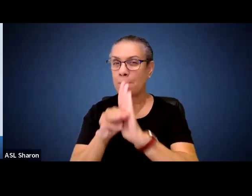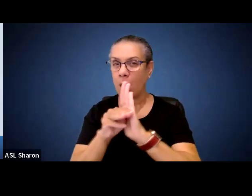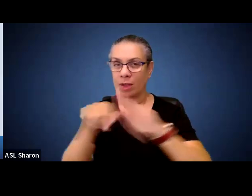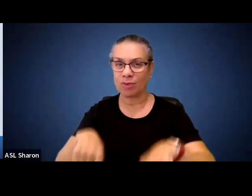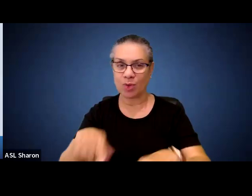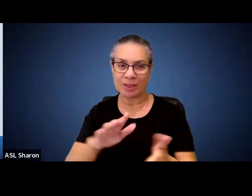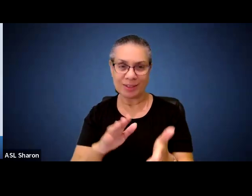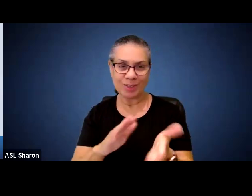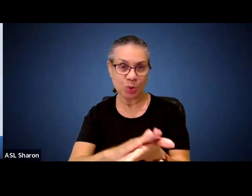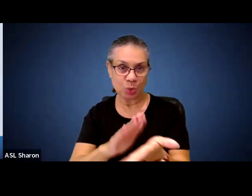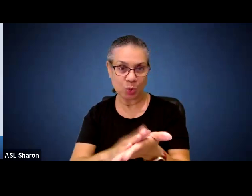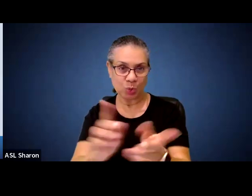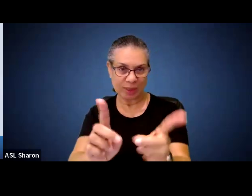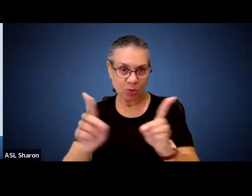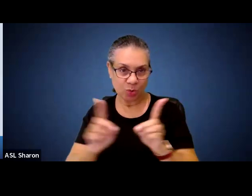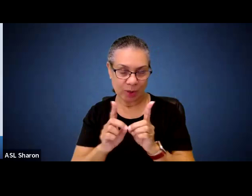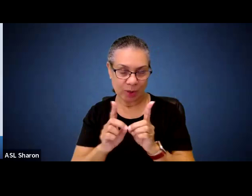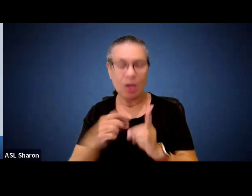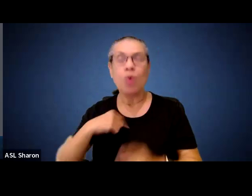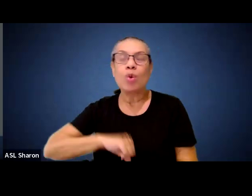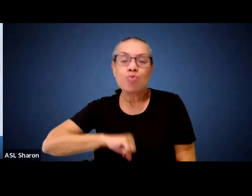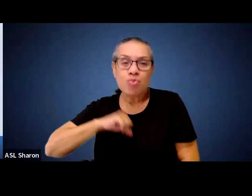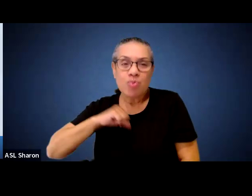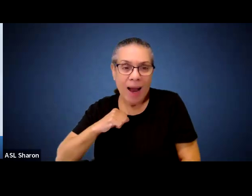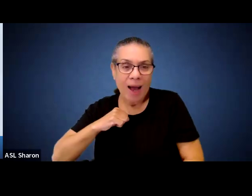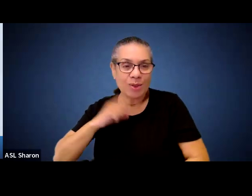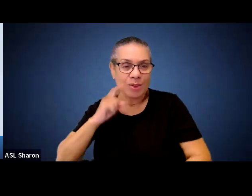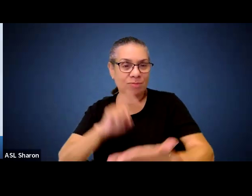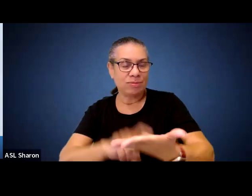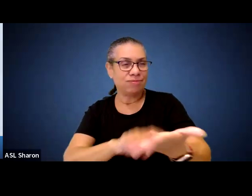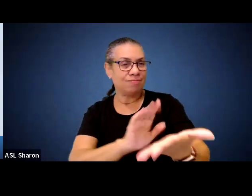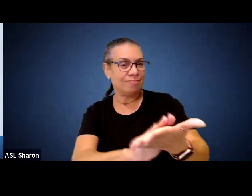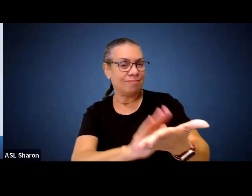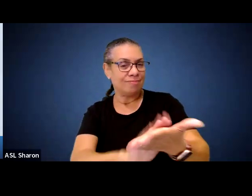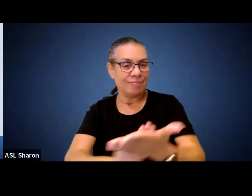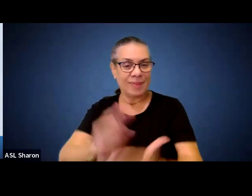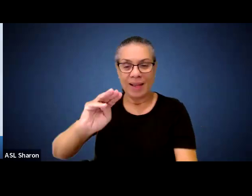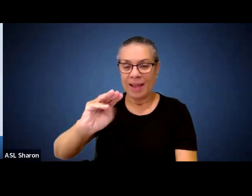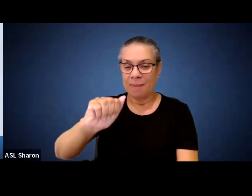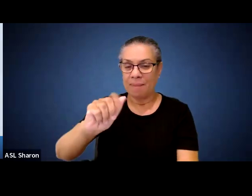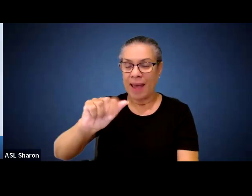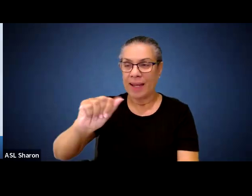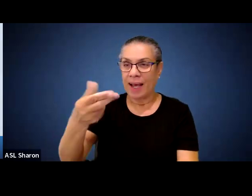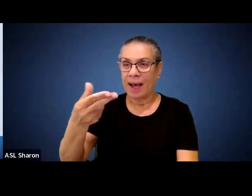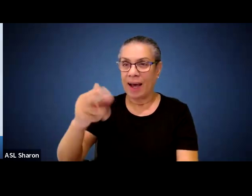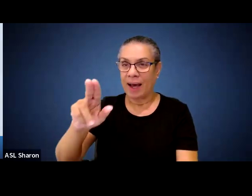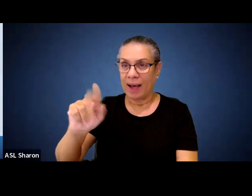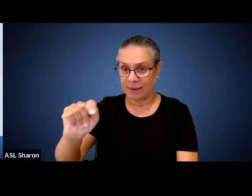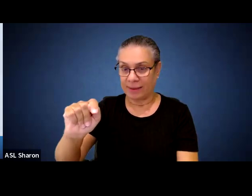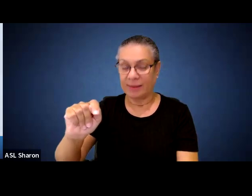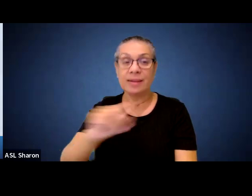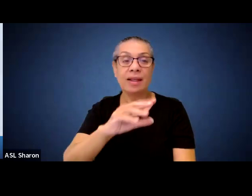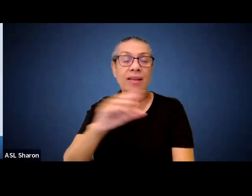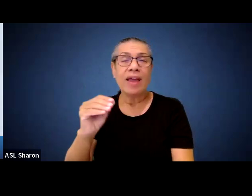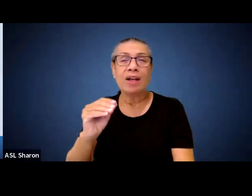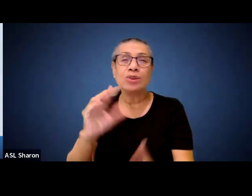The BPS community is proud to celebrate the remarkable achievements of the Mattahunt. Their inspirational